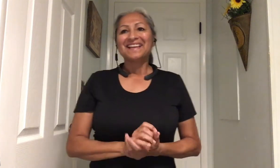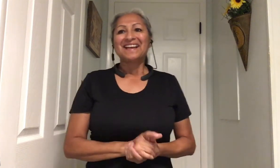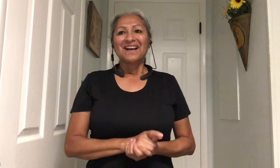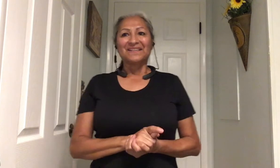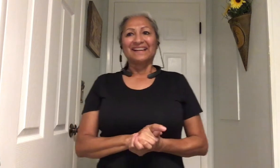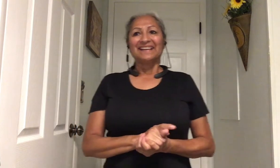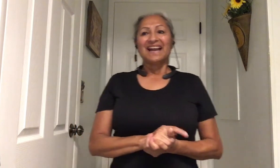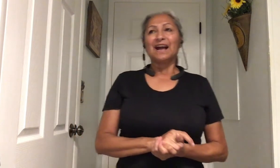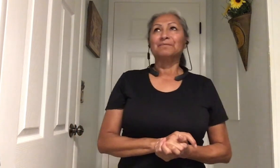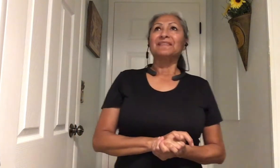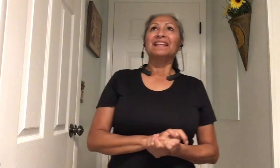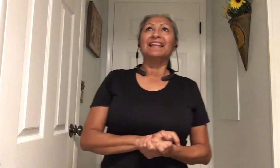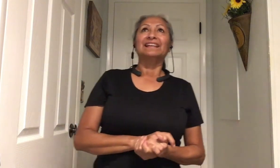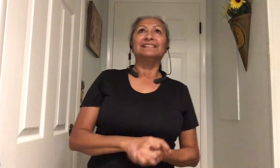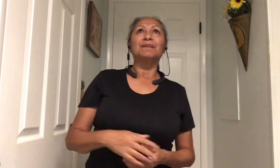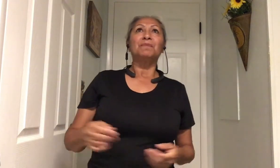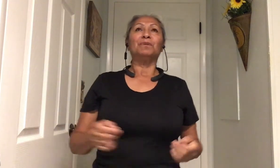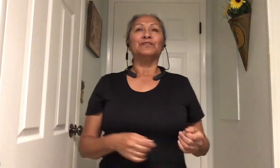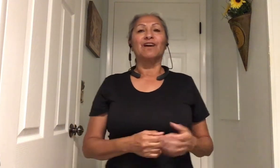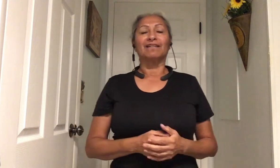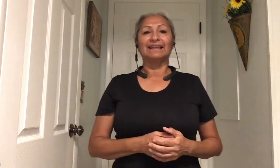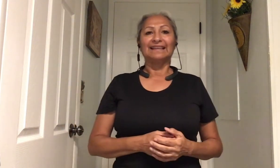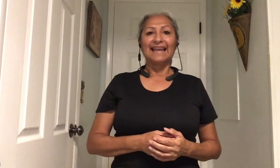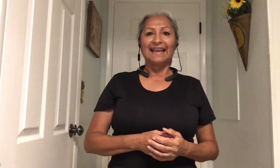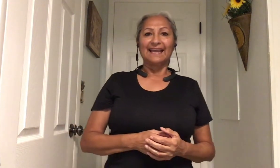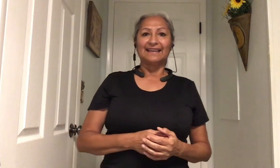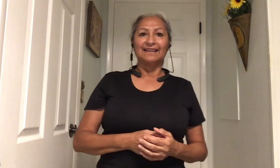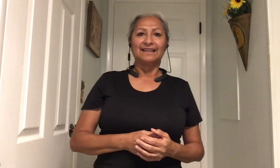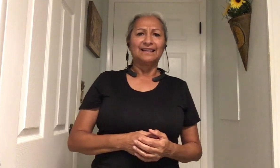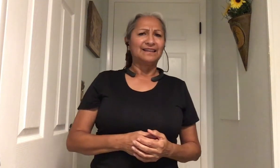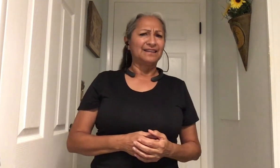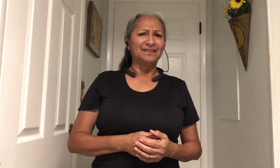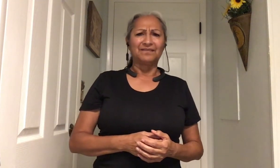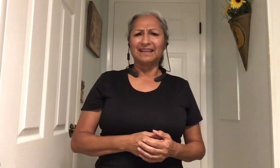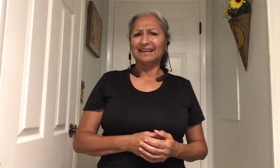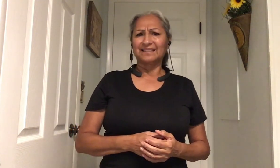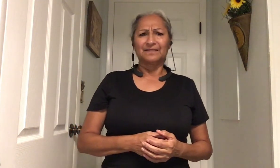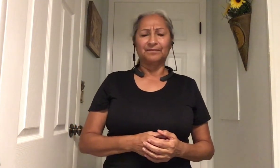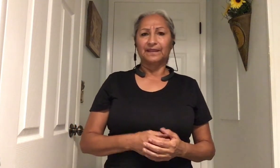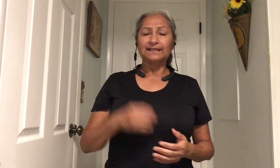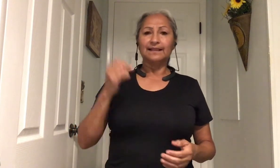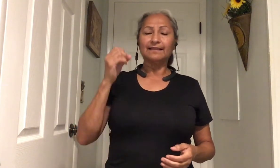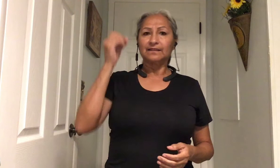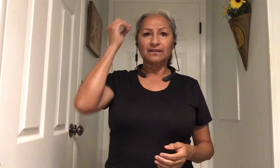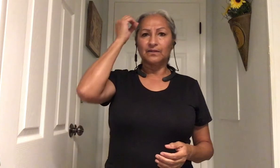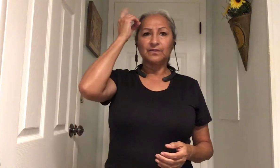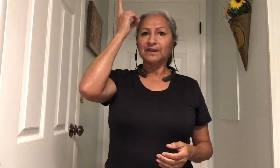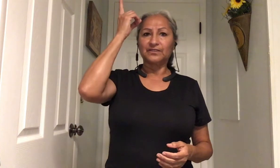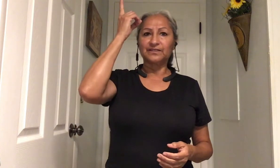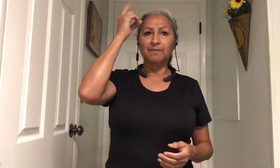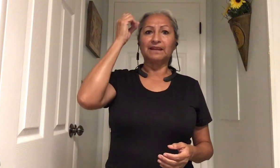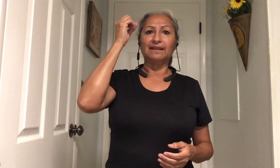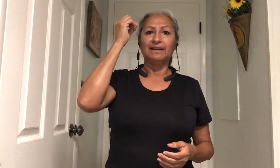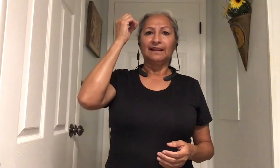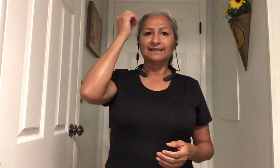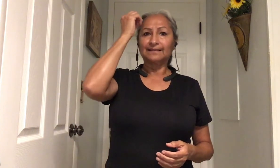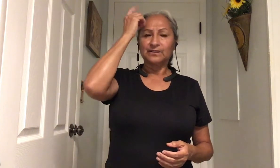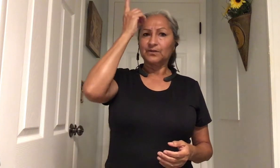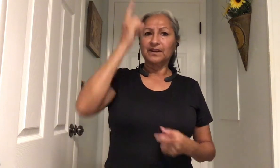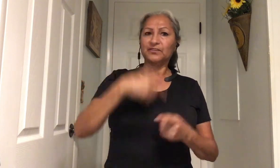Okay, say people are talking and you don't get it. It's not that you don't understand, it's not that you don't understand the